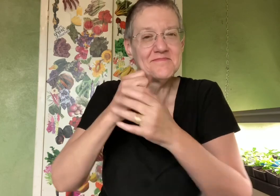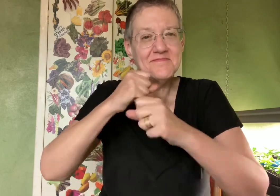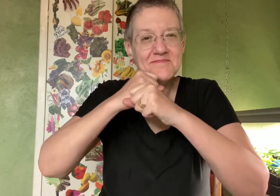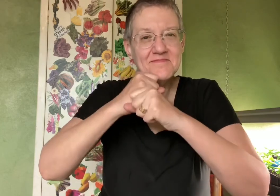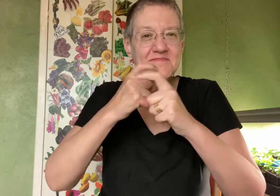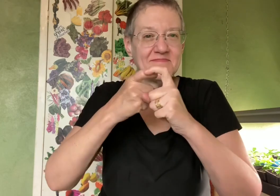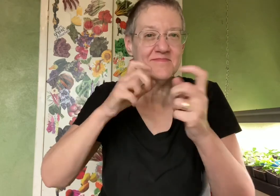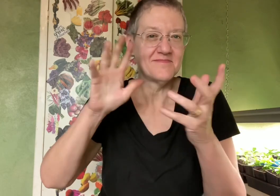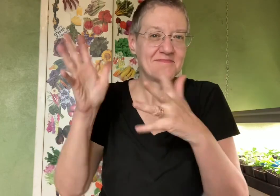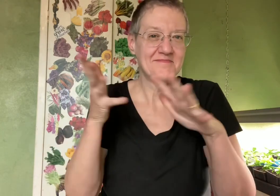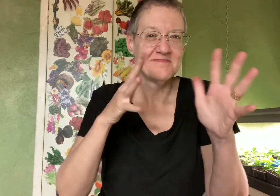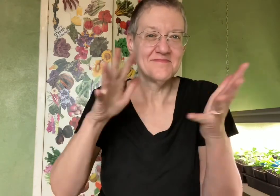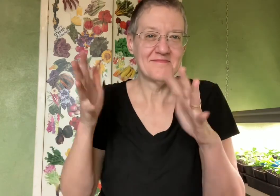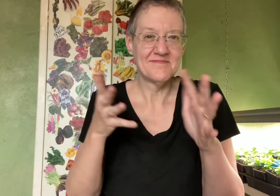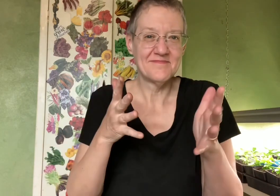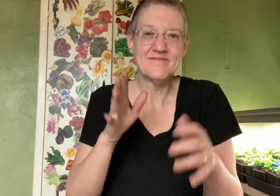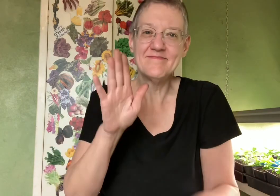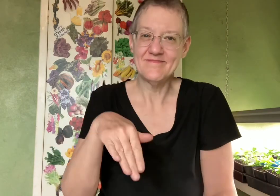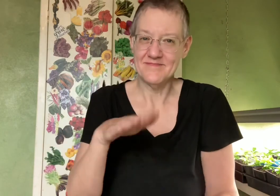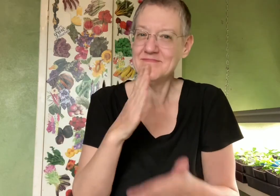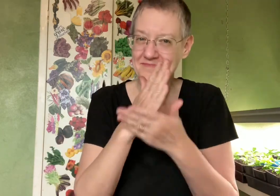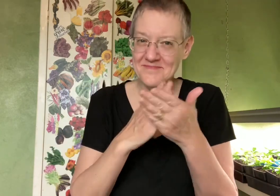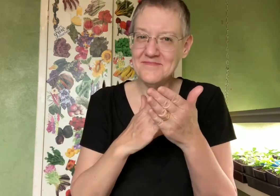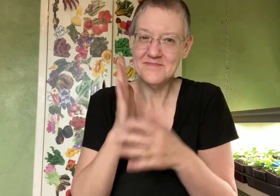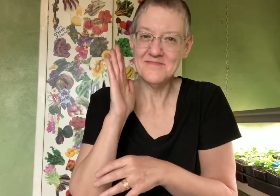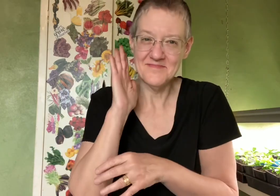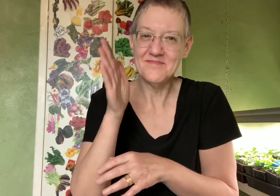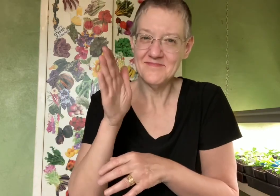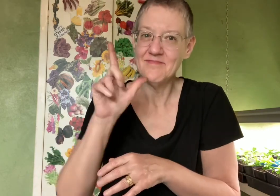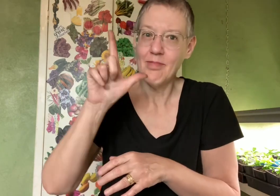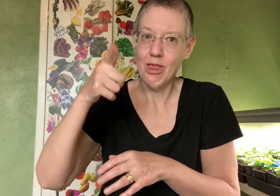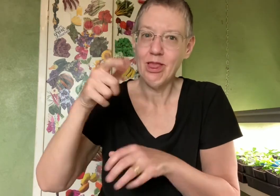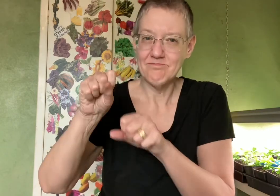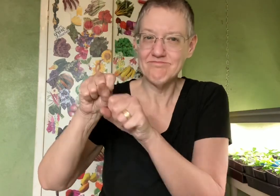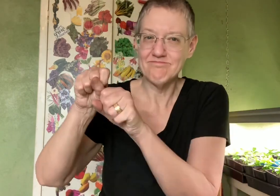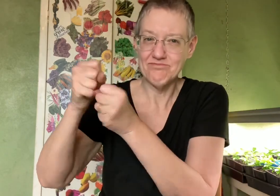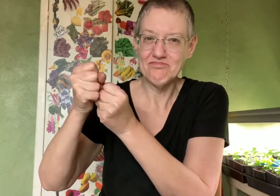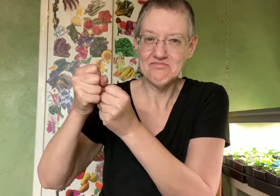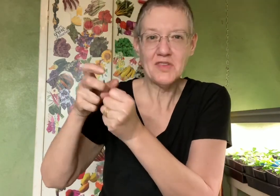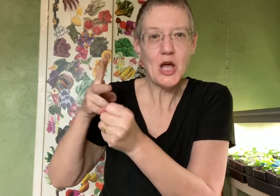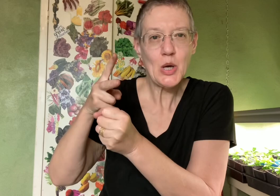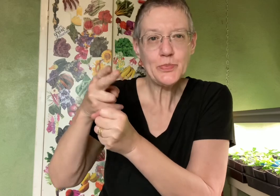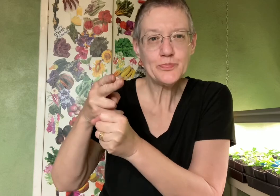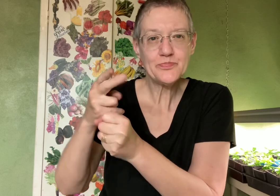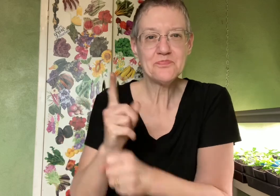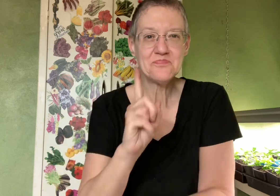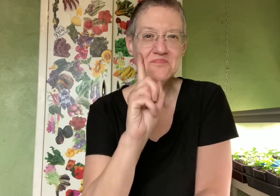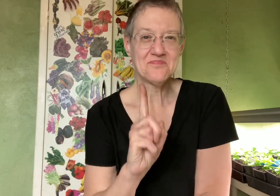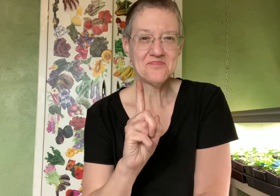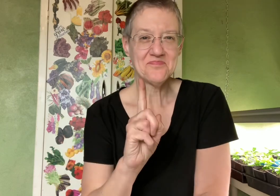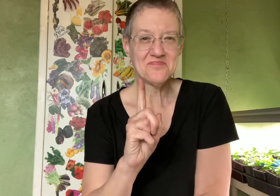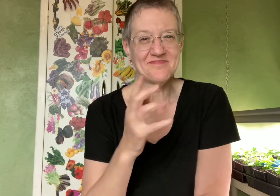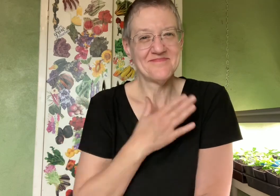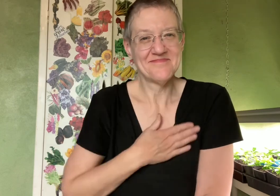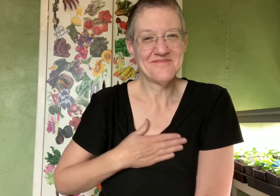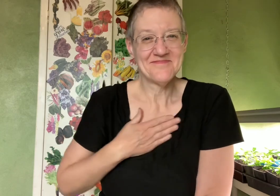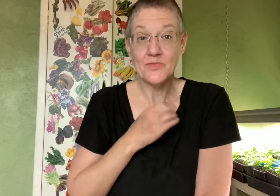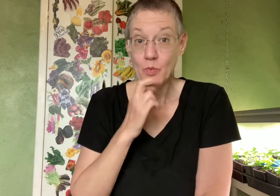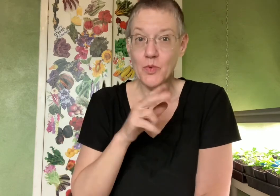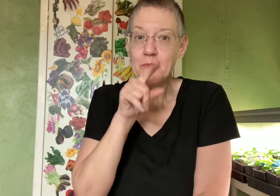is perfect for that. It's going to help protect them from the wind, but some of the branches will break. And I put those in